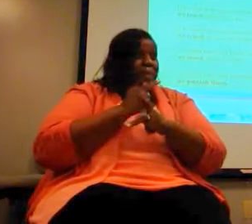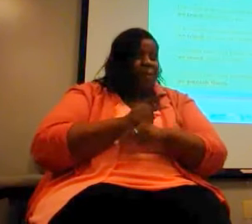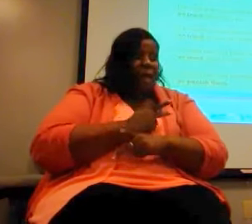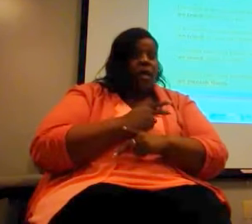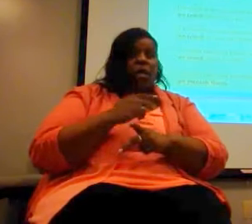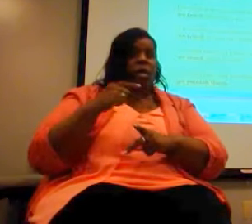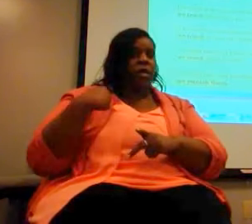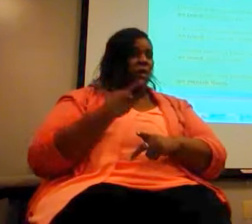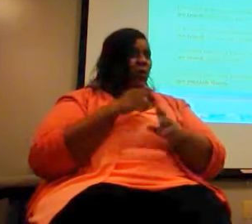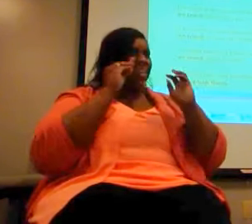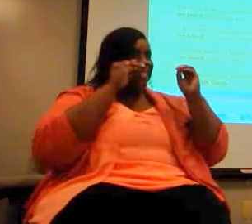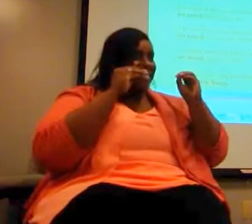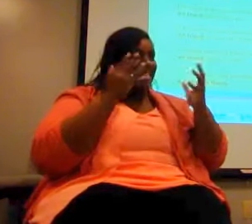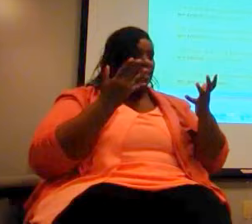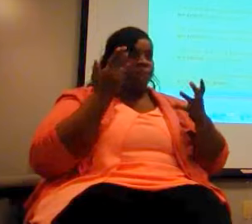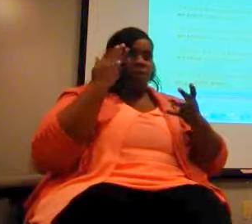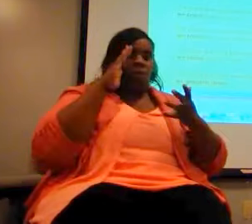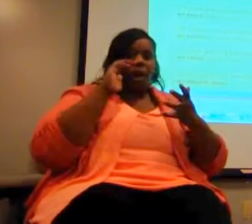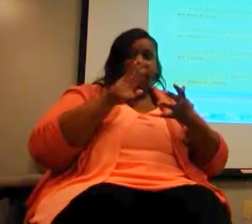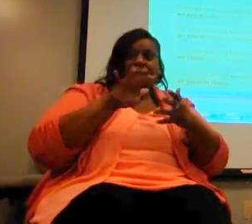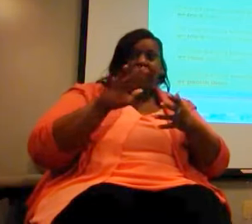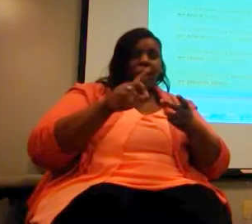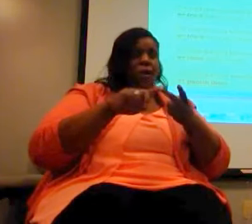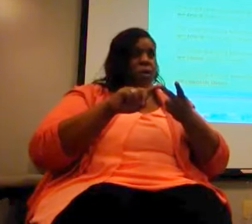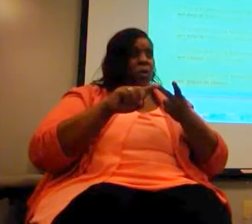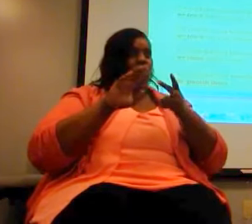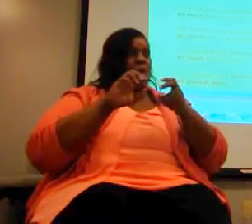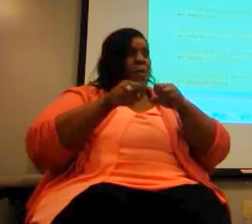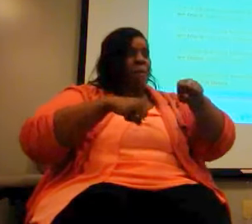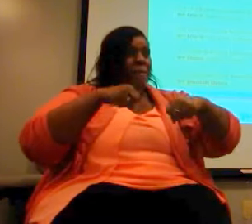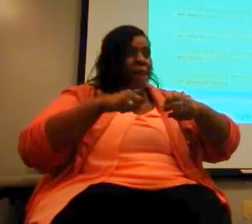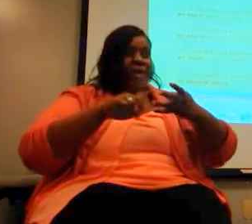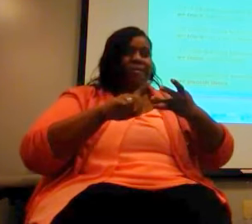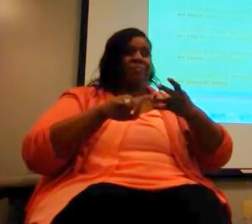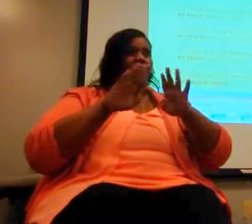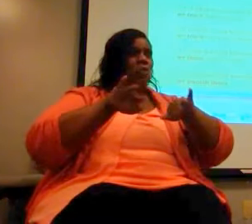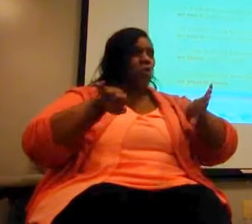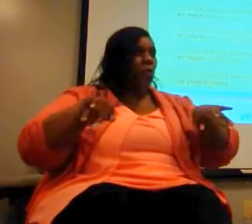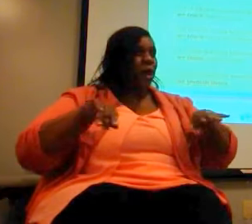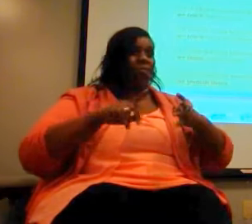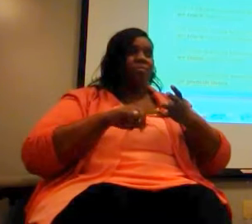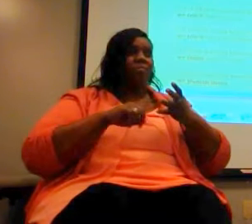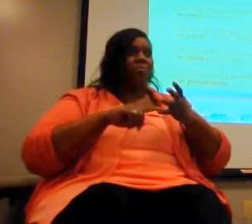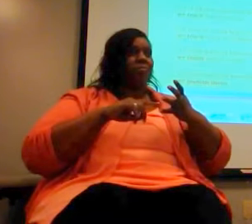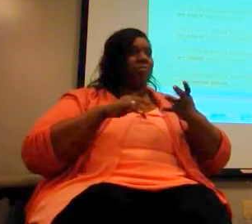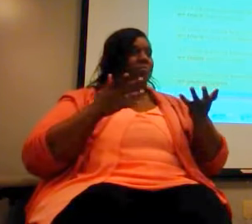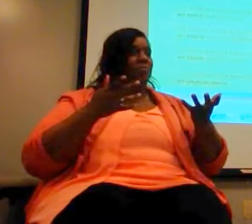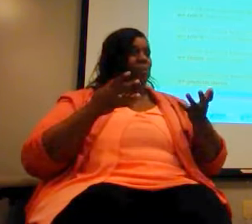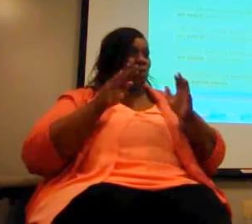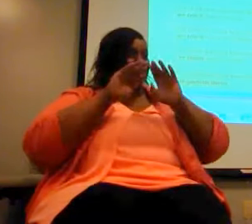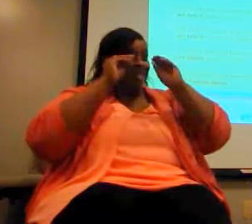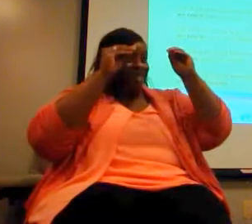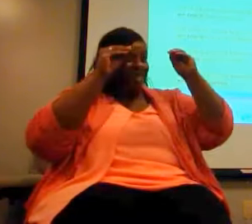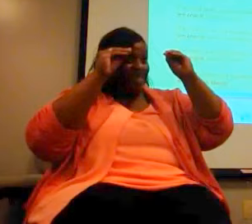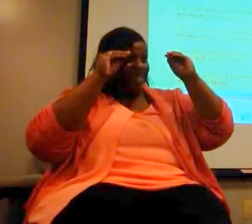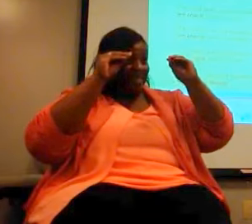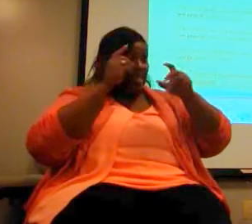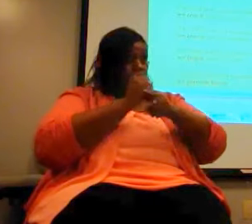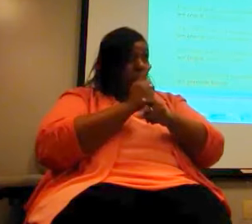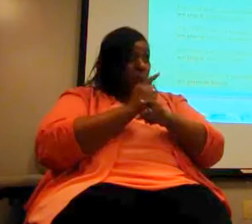don't know how to spell or ride a bike or swim or drive a car, what do? We teach them how to do these